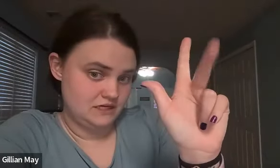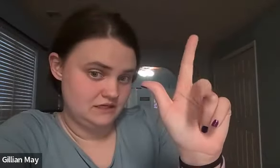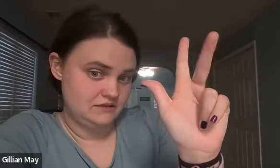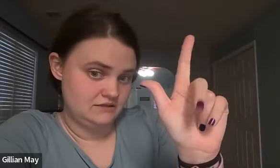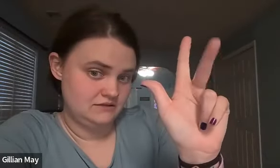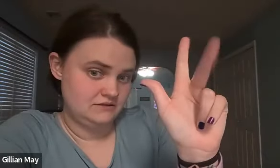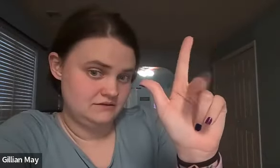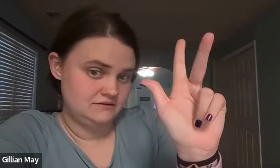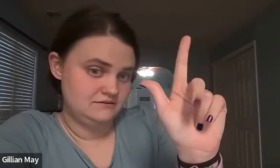23.